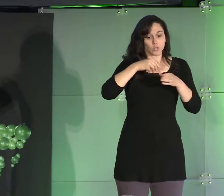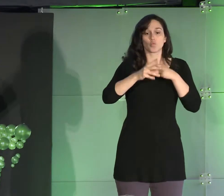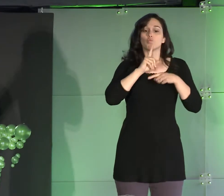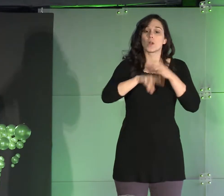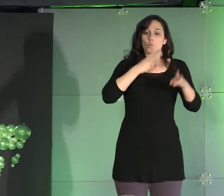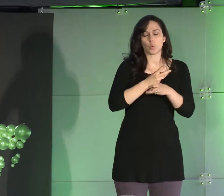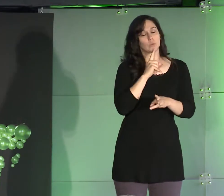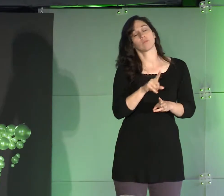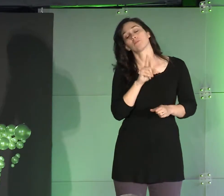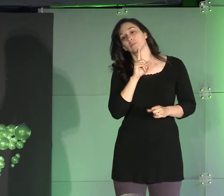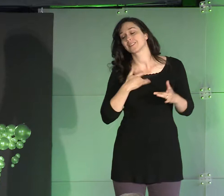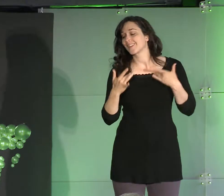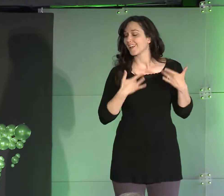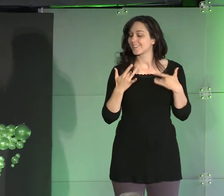which is extremely exciting.